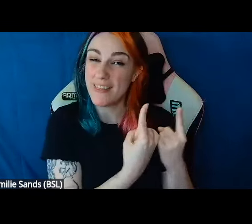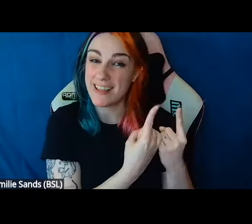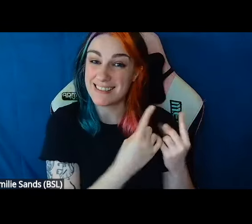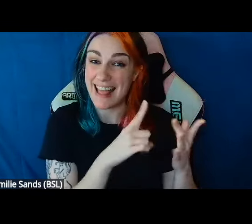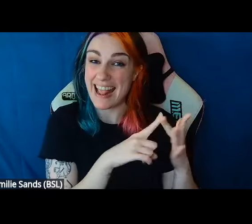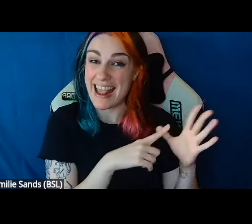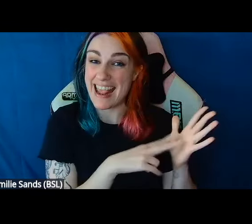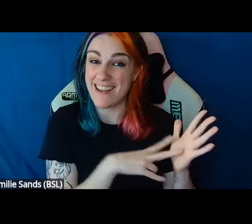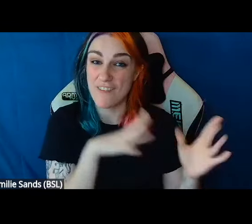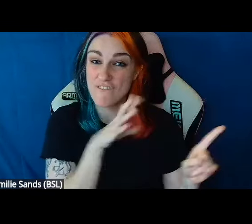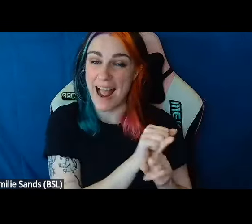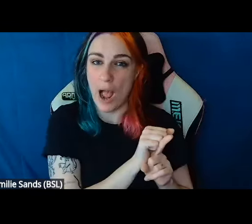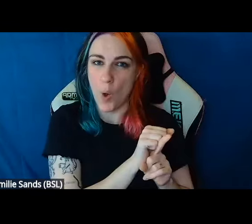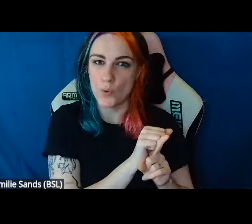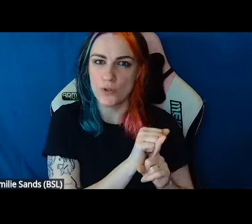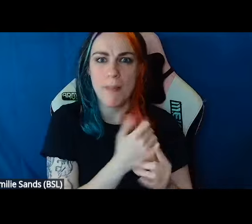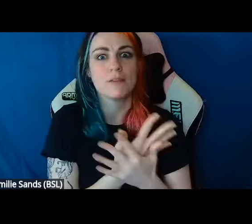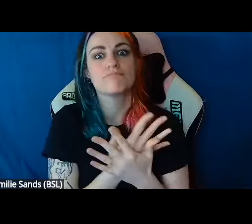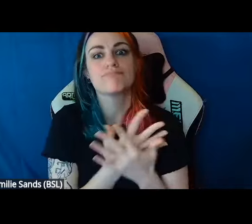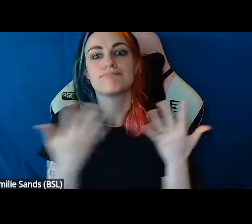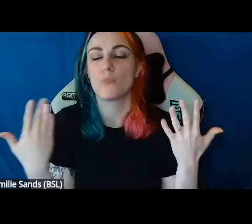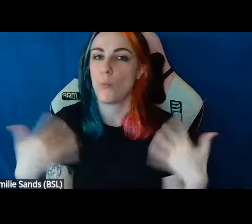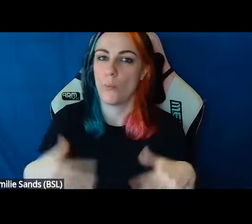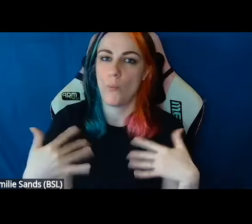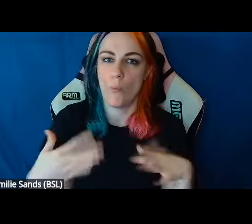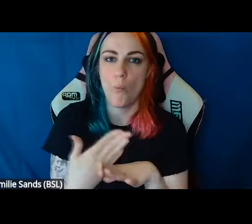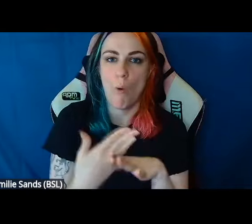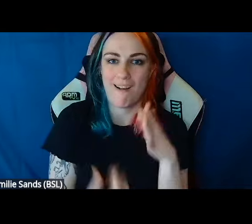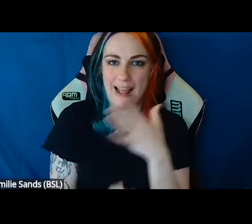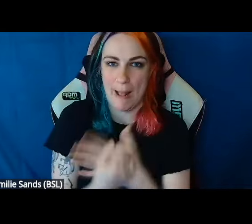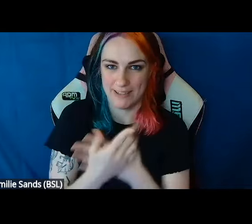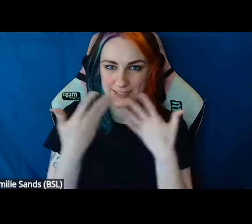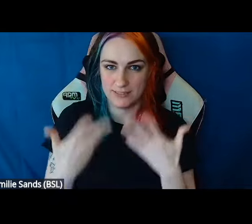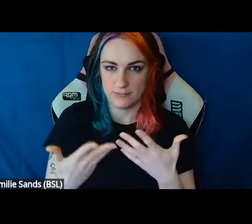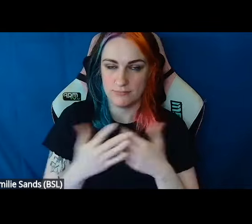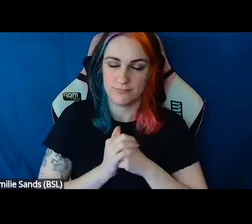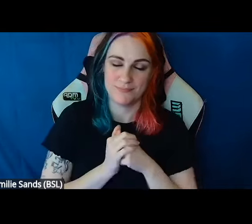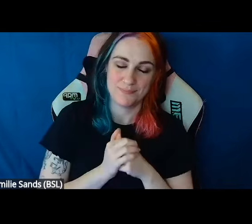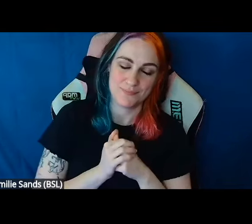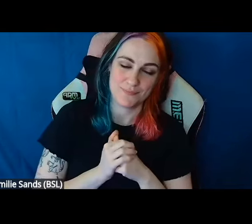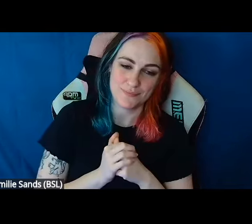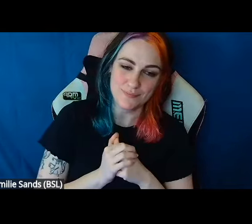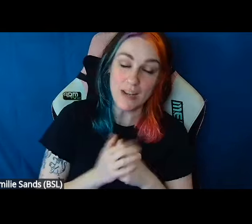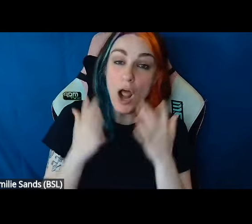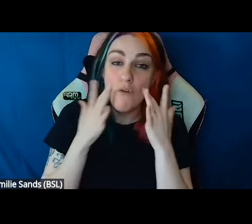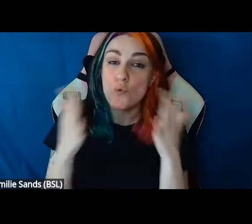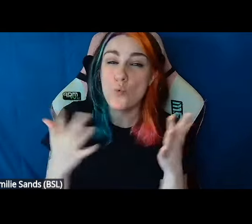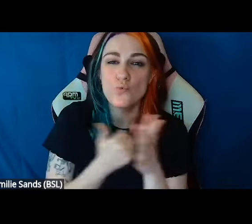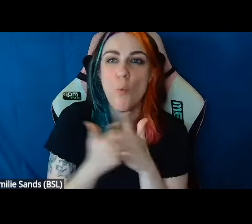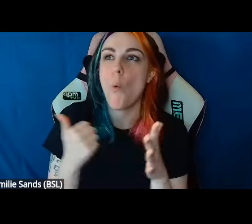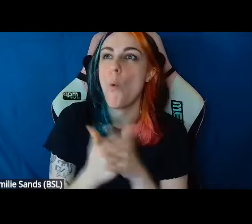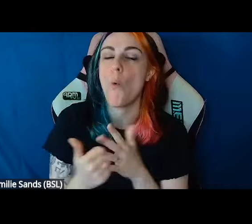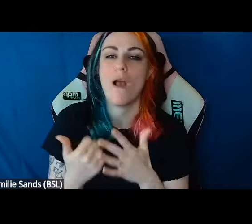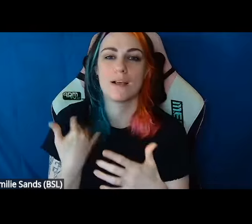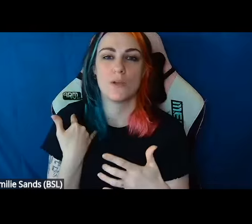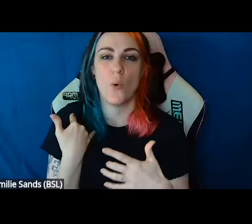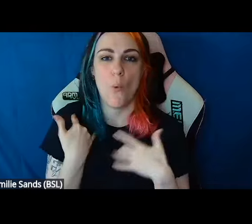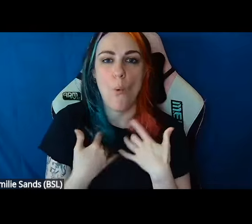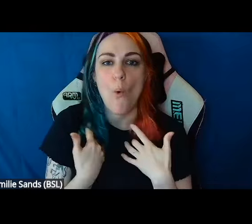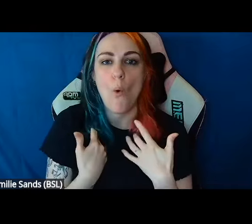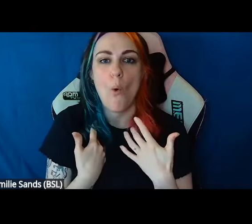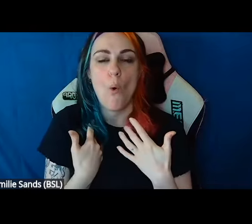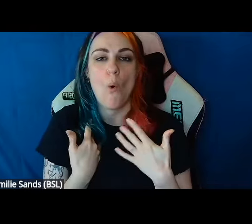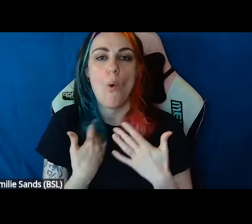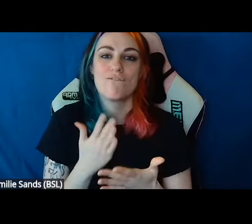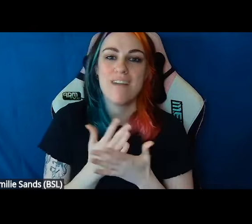There's so much good work that's happening. And, of course, it's always full of great facts from the 10% conversion